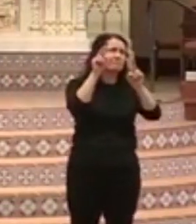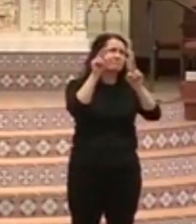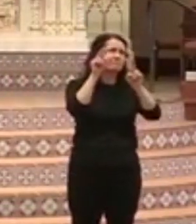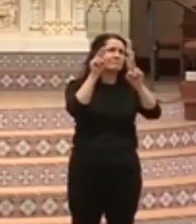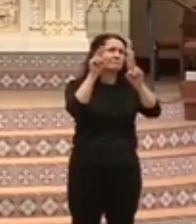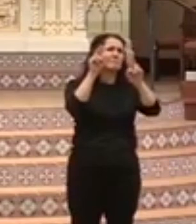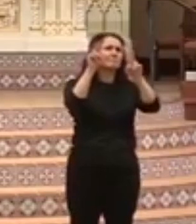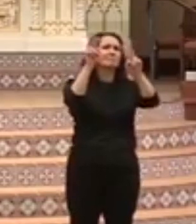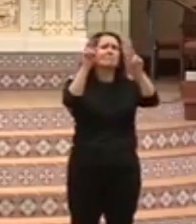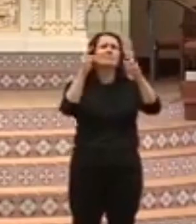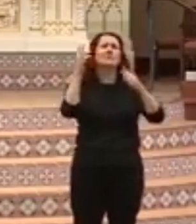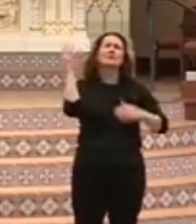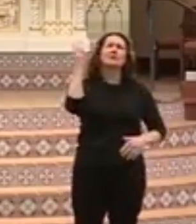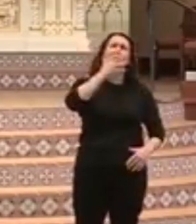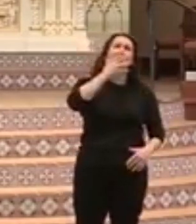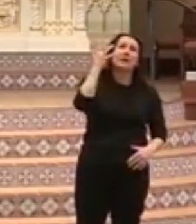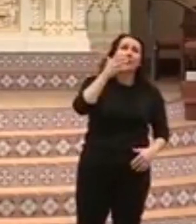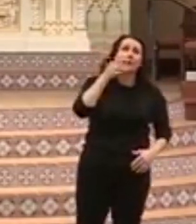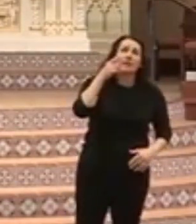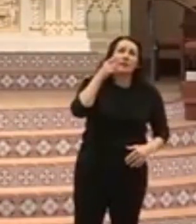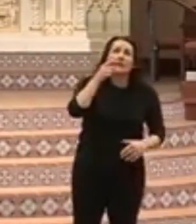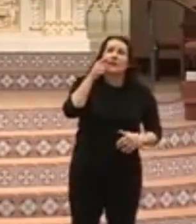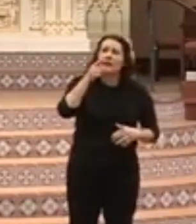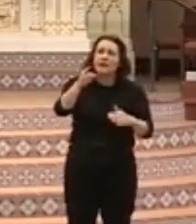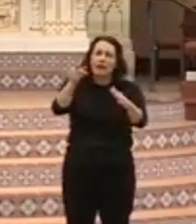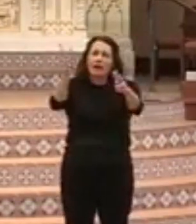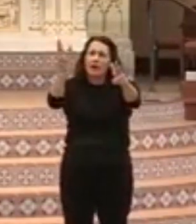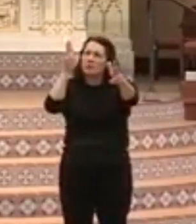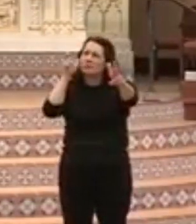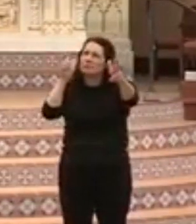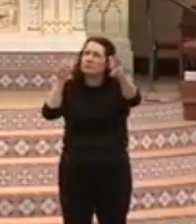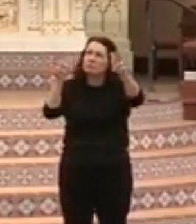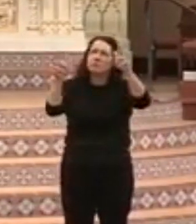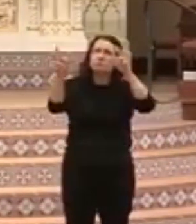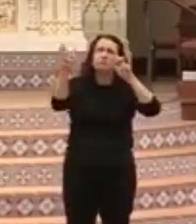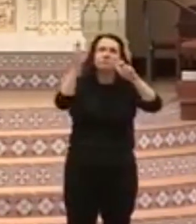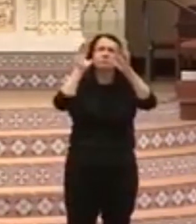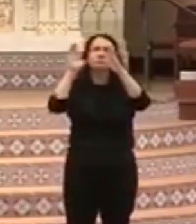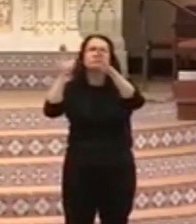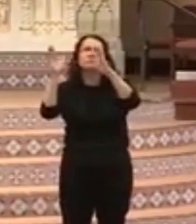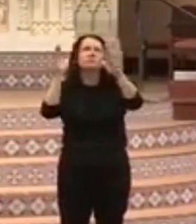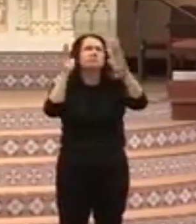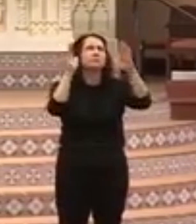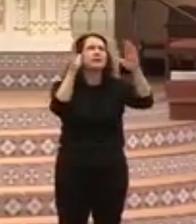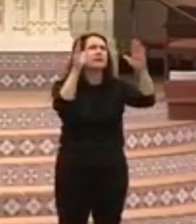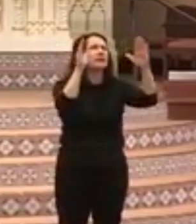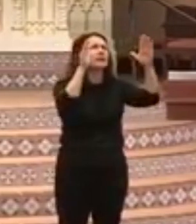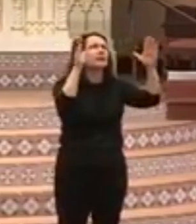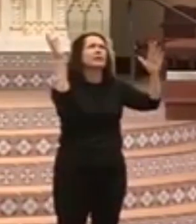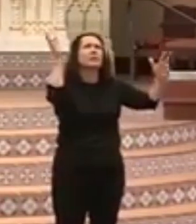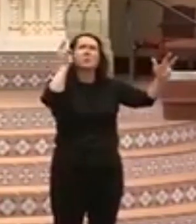ringing. Can you hear the